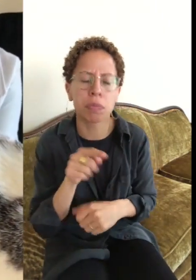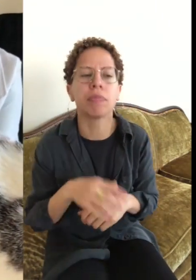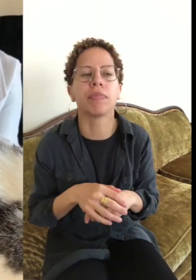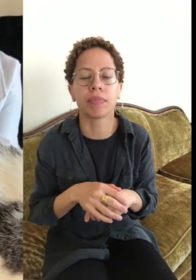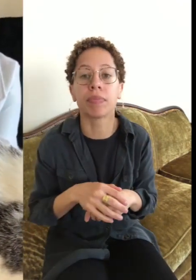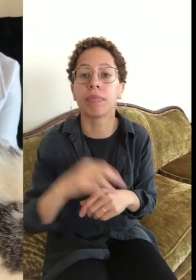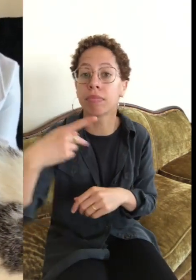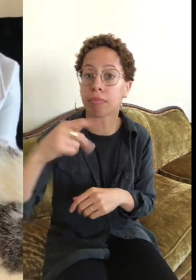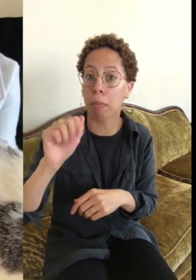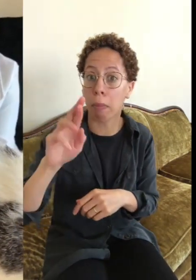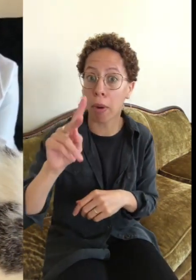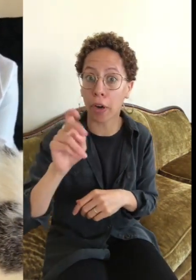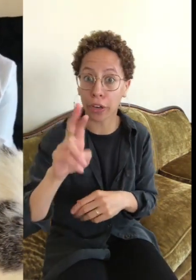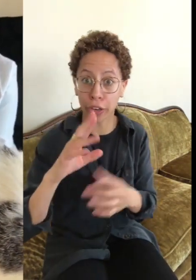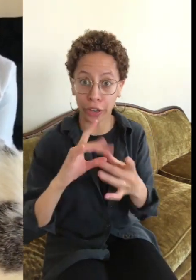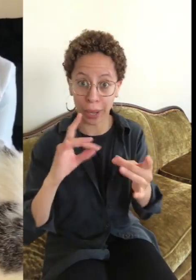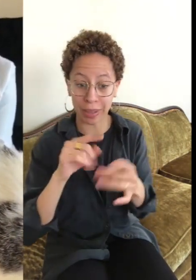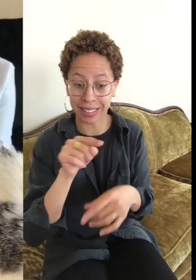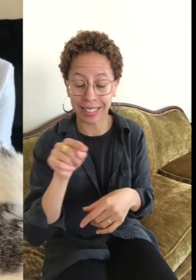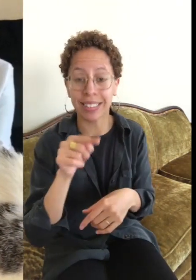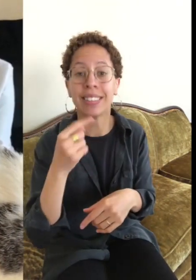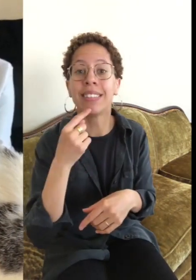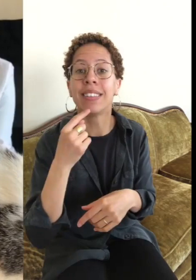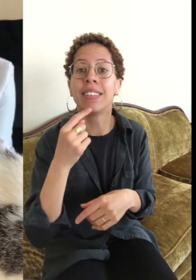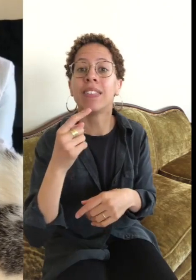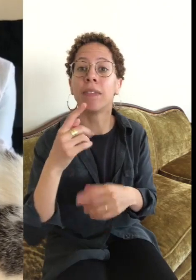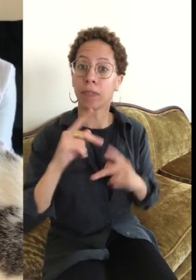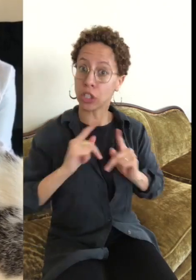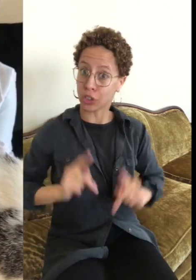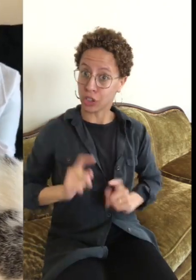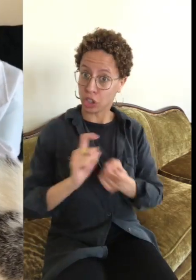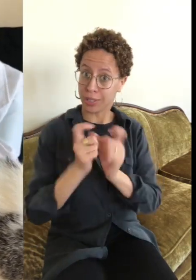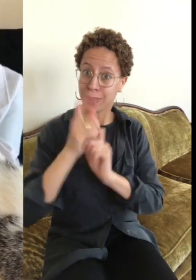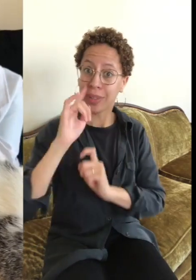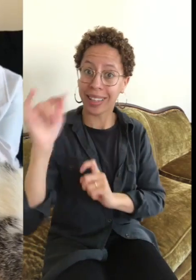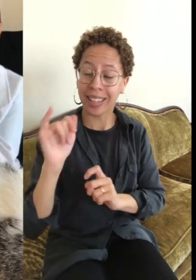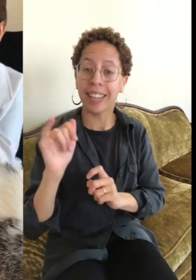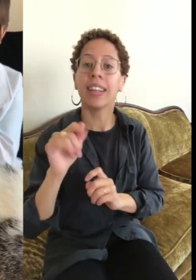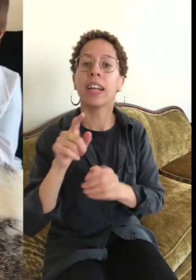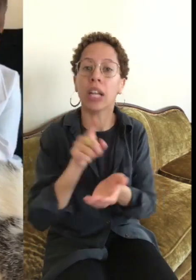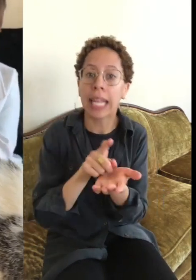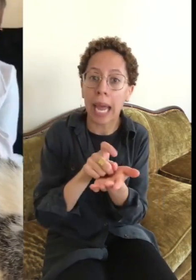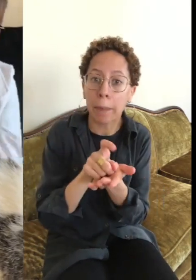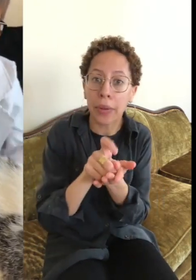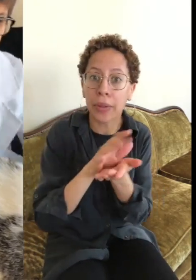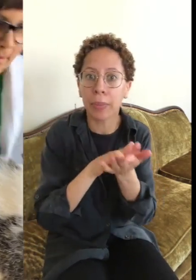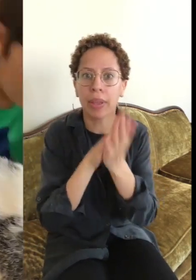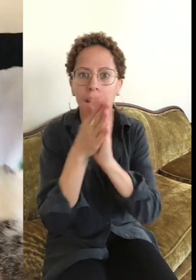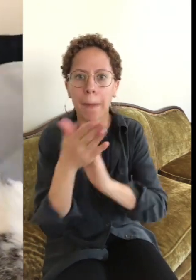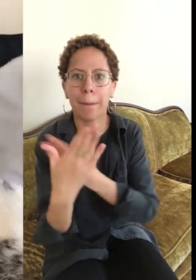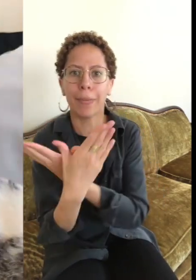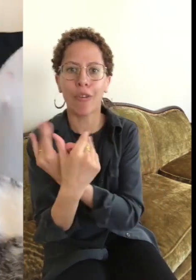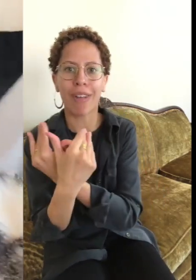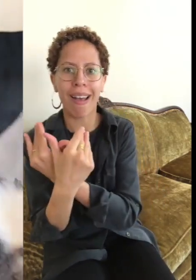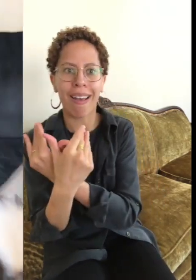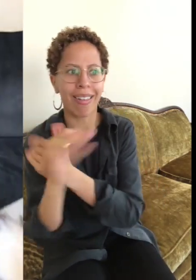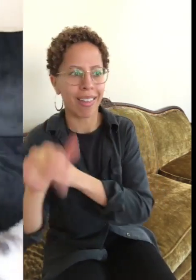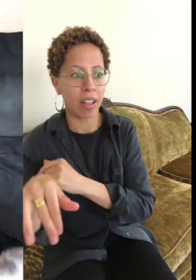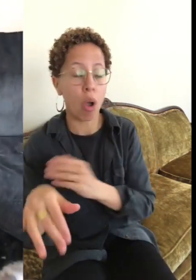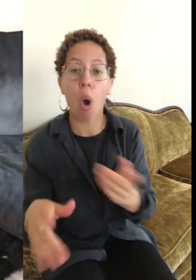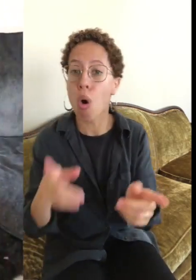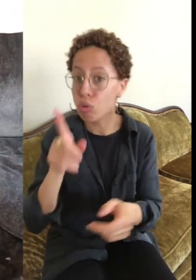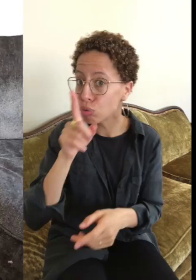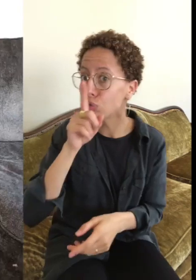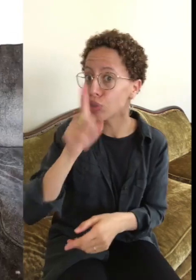change is a caterpillar turning into a butterfly. Yeah, that's true. Yeah, that is true. That's amazing. That's